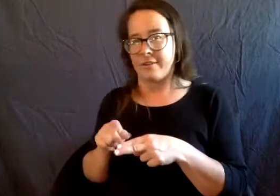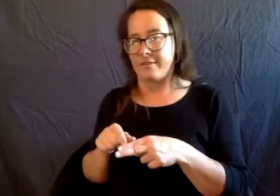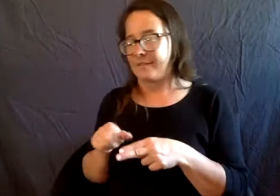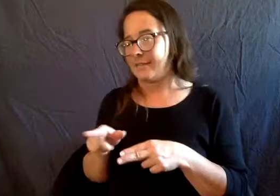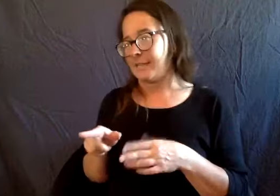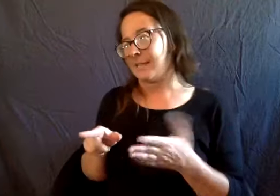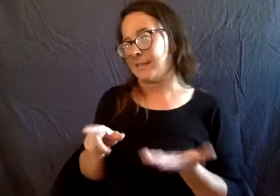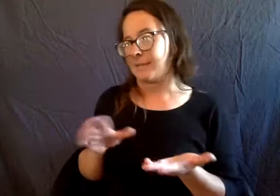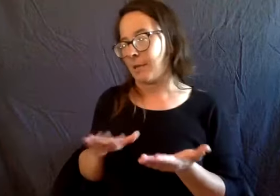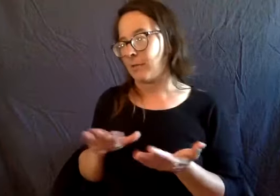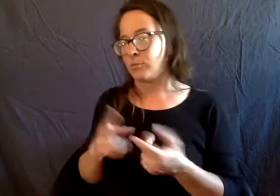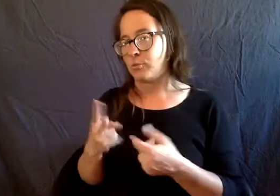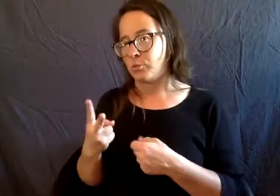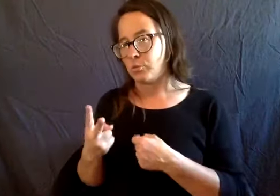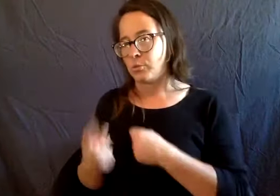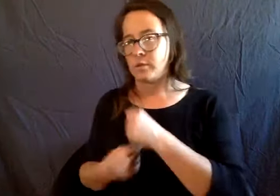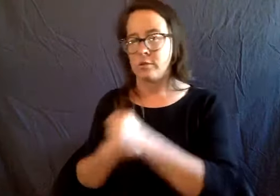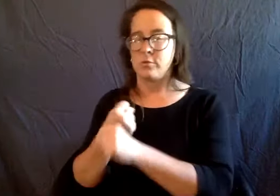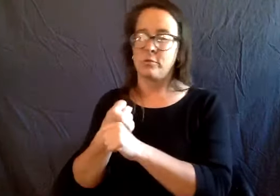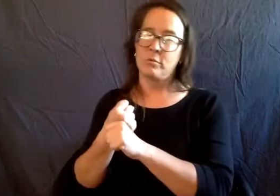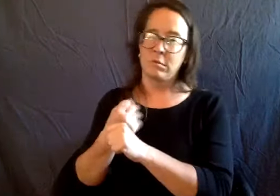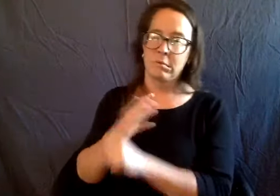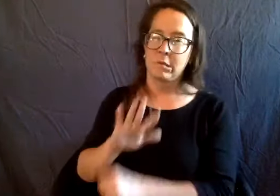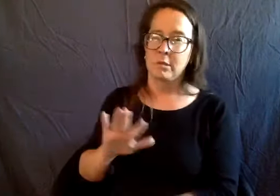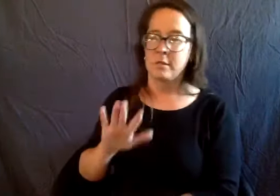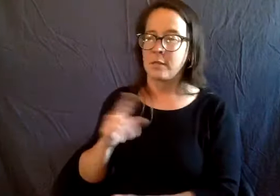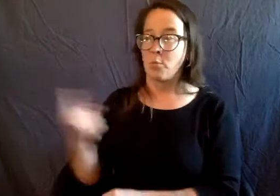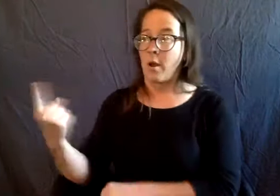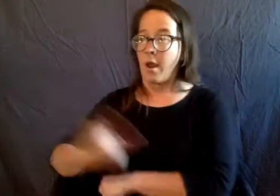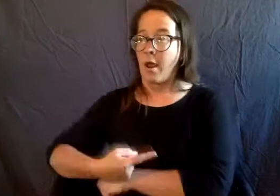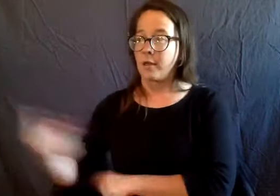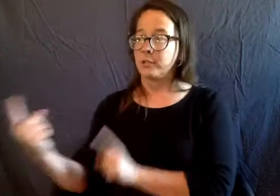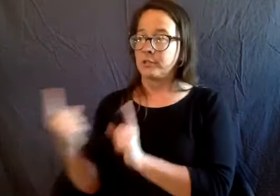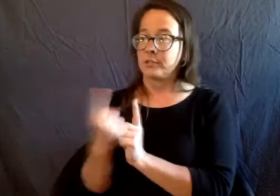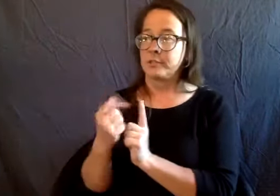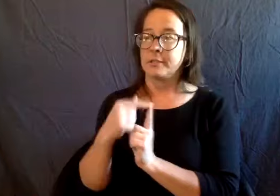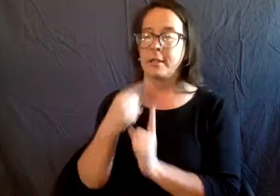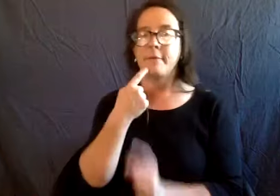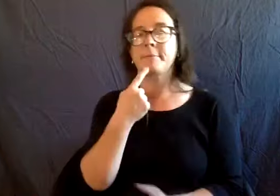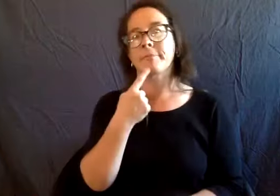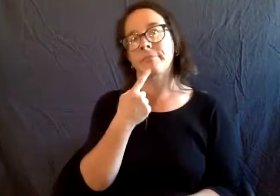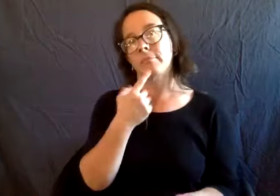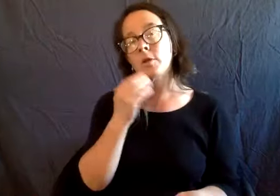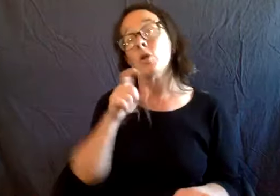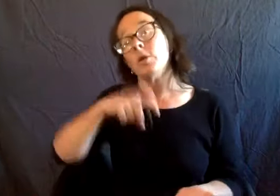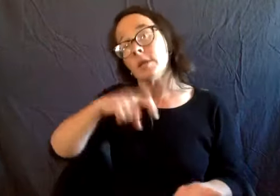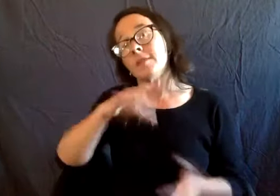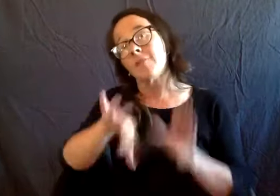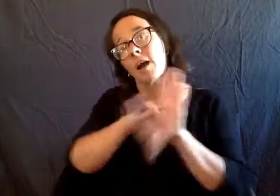long, maybe 2 years. And then one day she said to me, you need to find